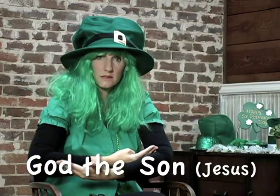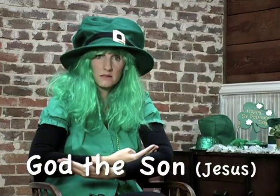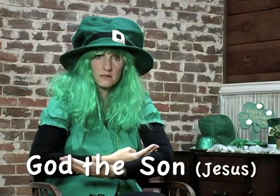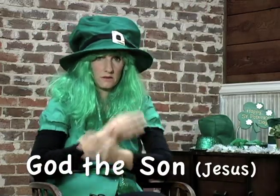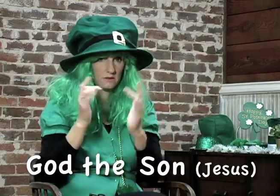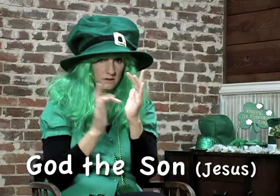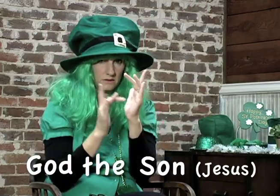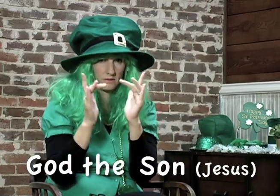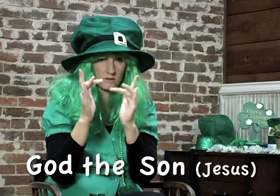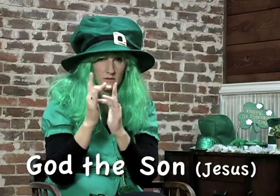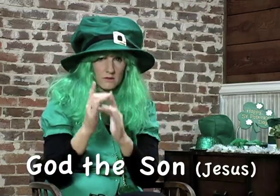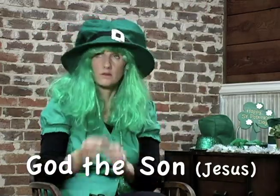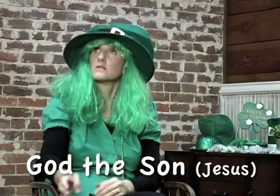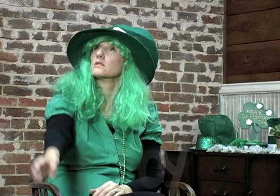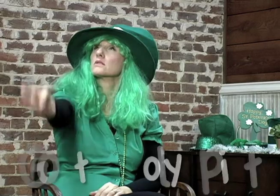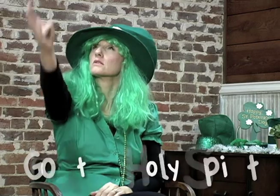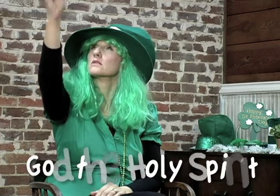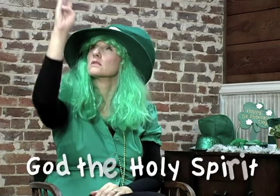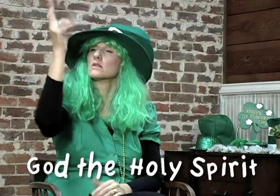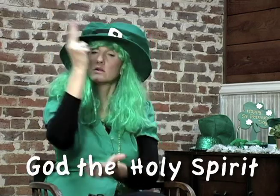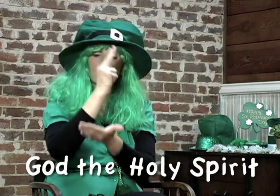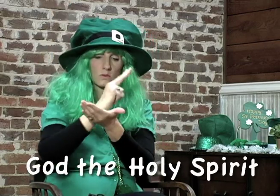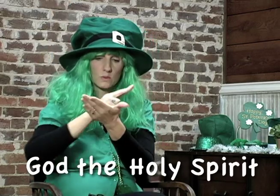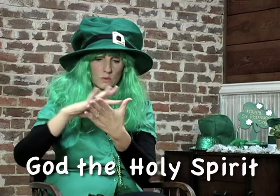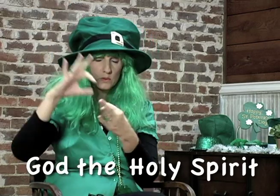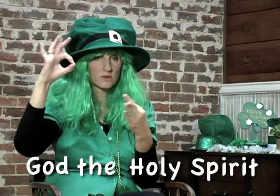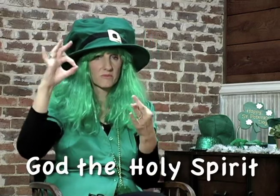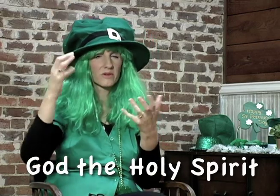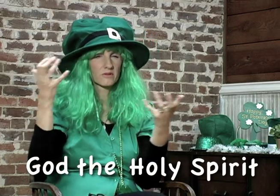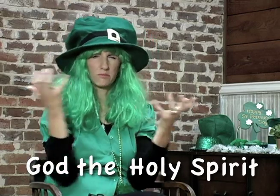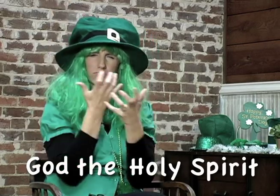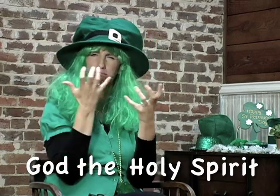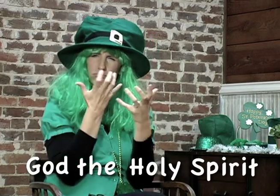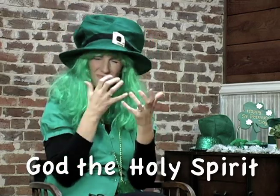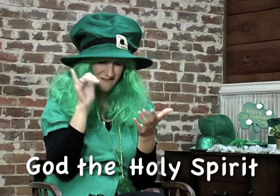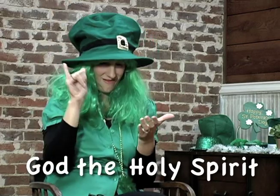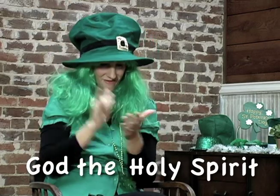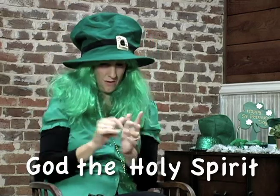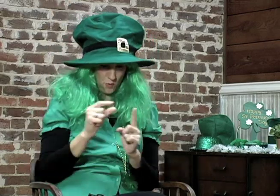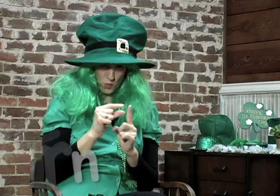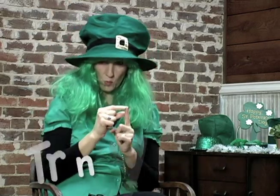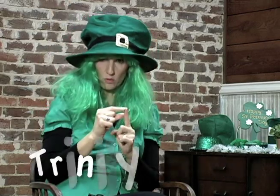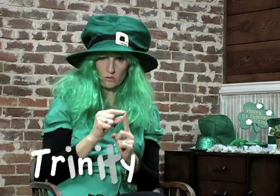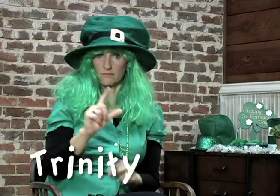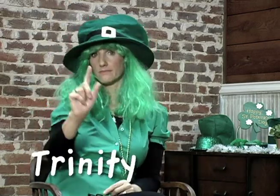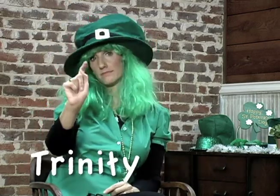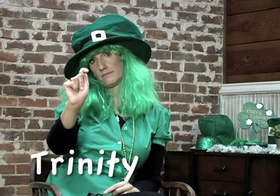Son, Jesus, and God the Holy Spirit. That word,